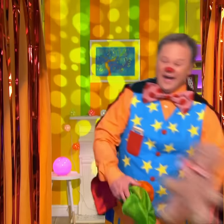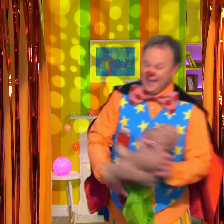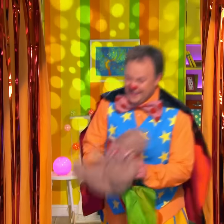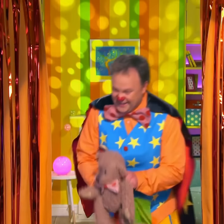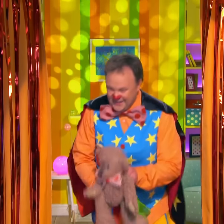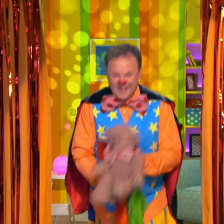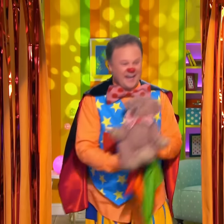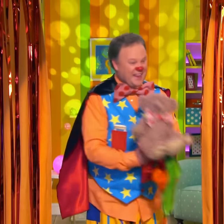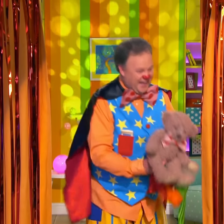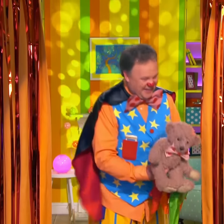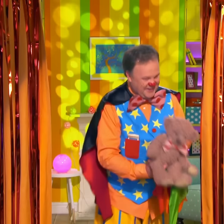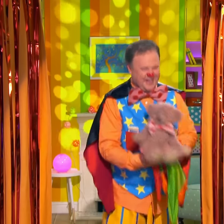Oh, thank you.